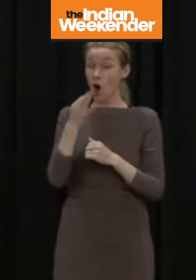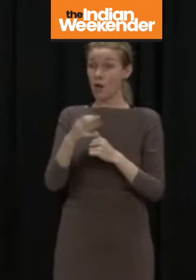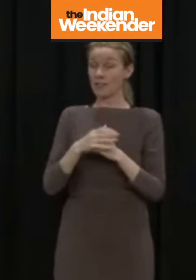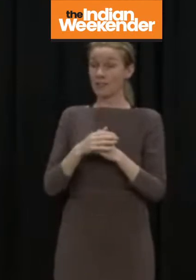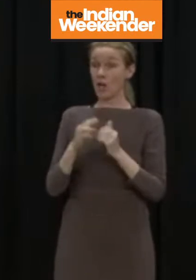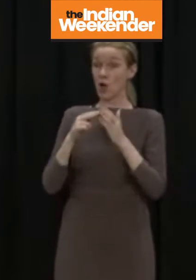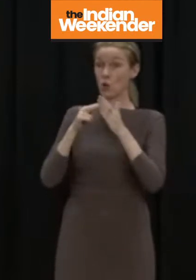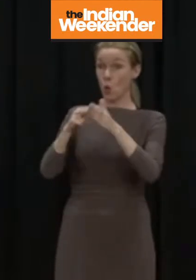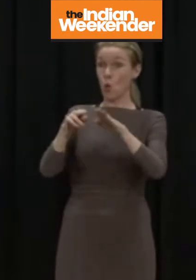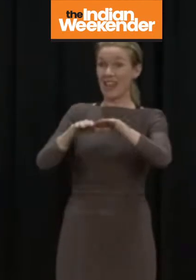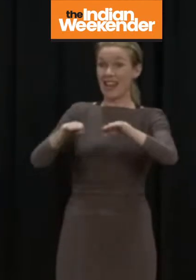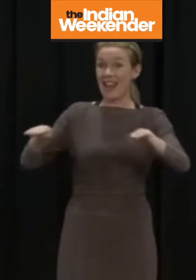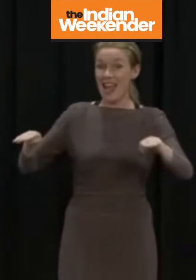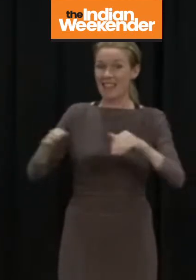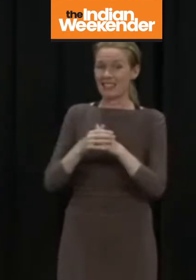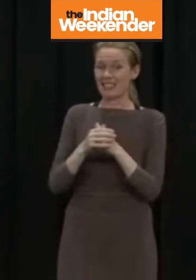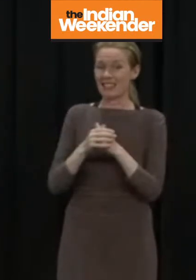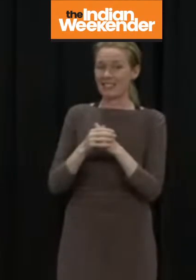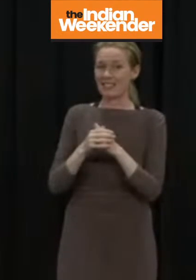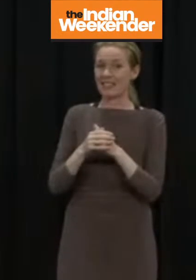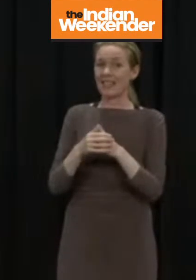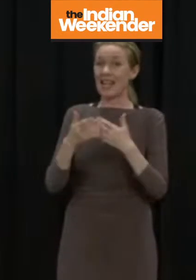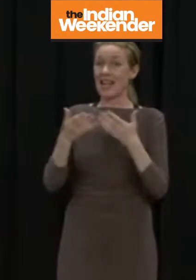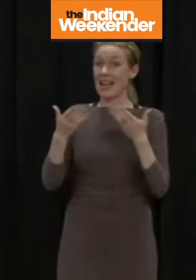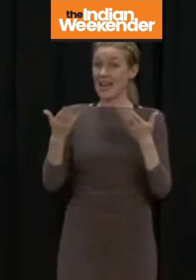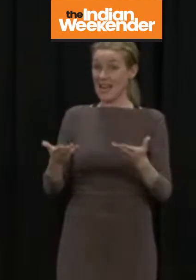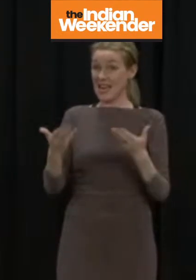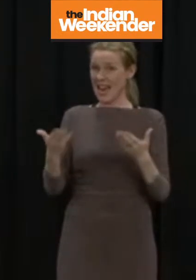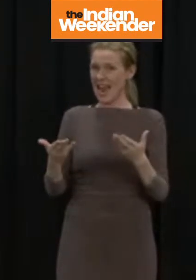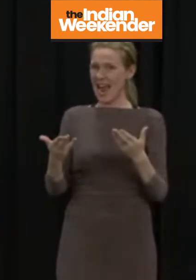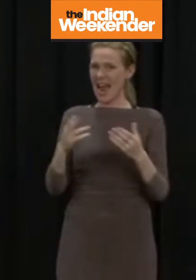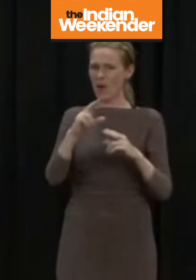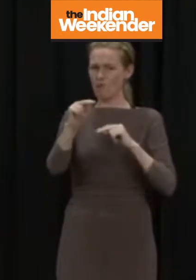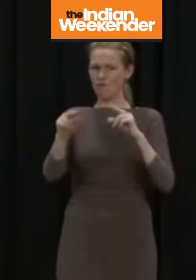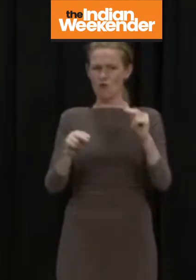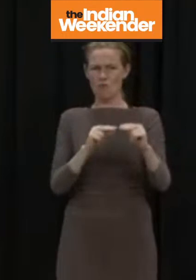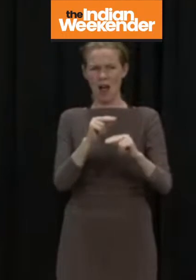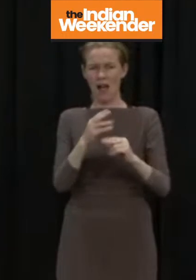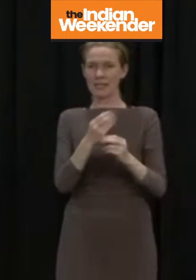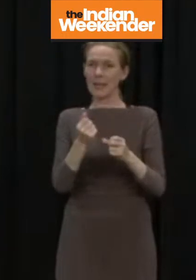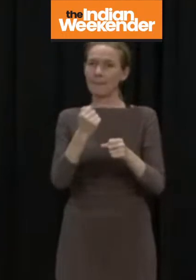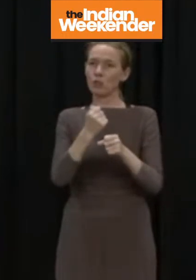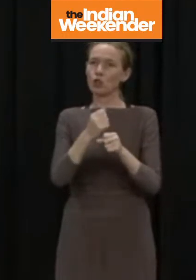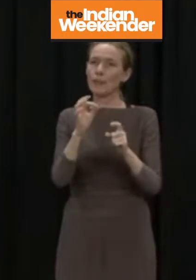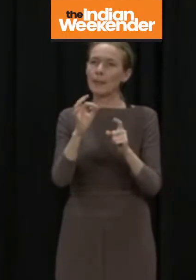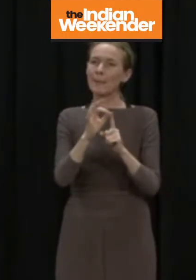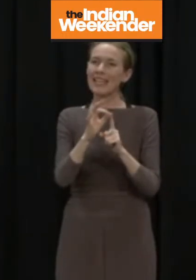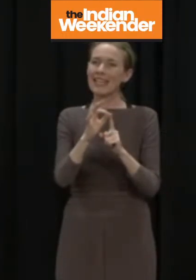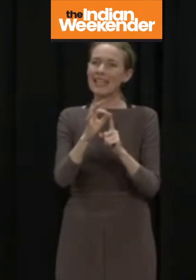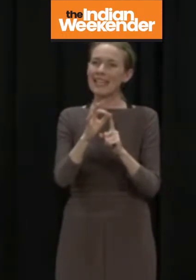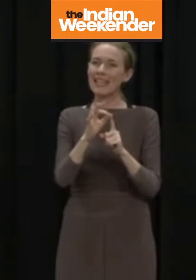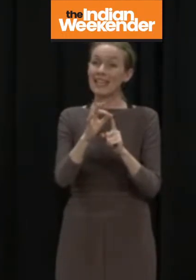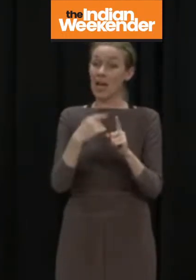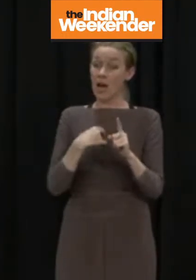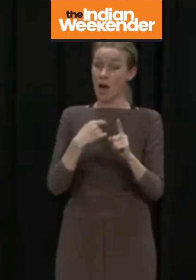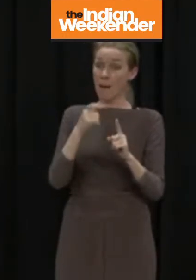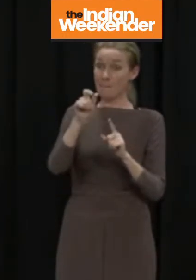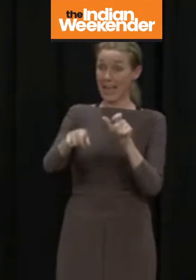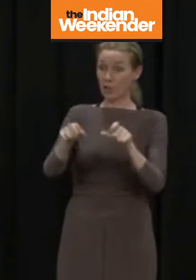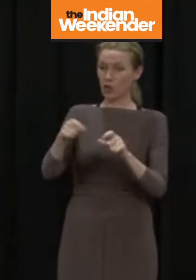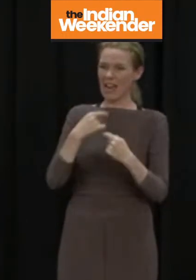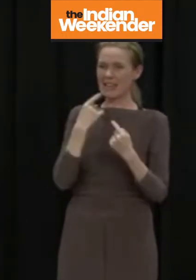said GPs' anti-vax views are impacting their rollout. Why have those people not been stopped from doing that, or